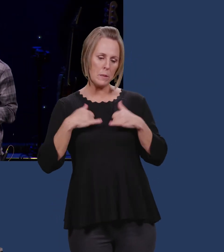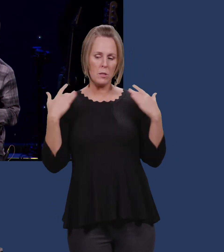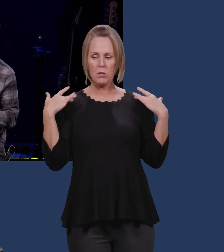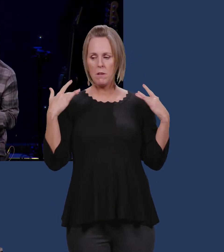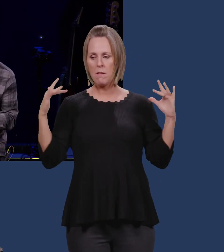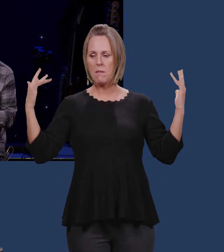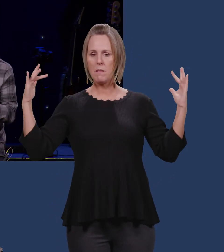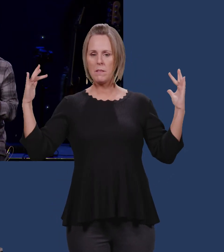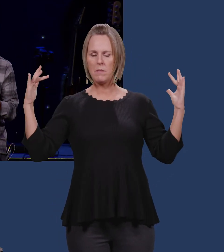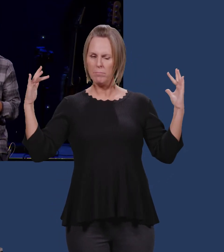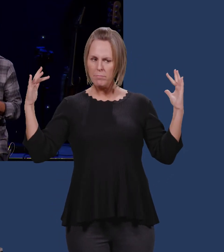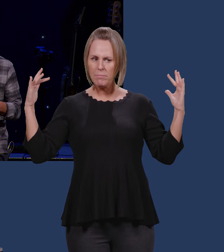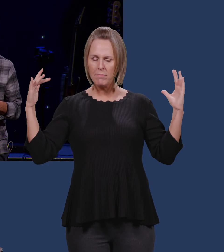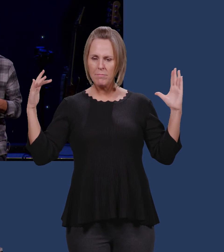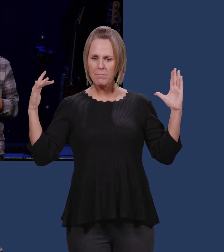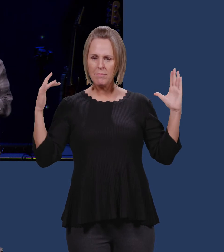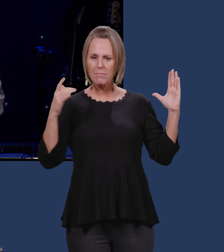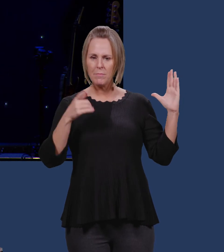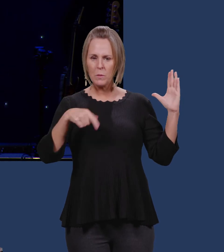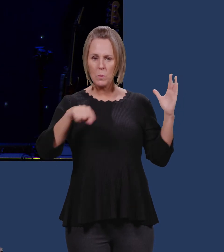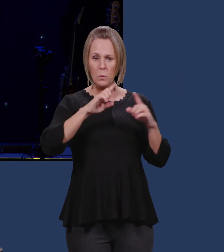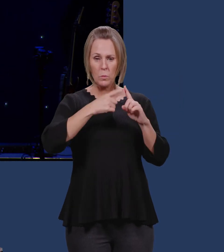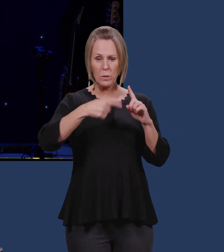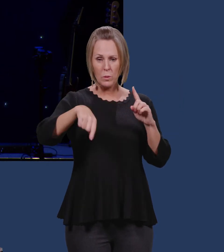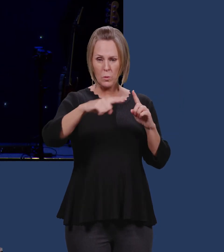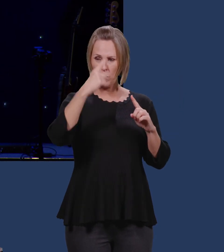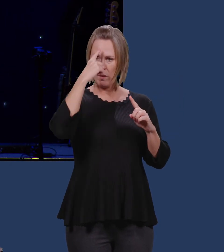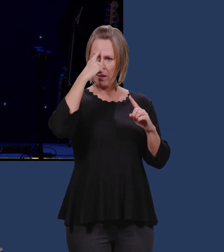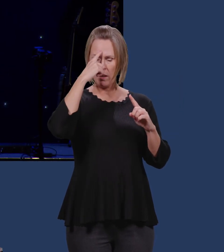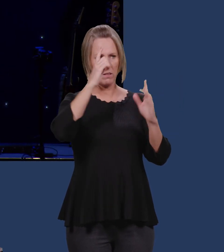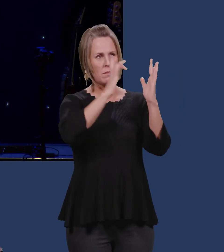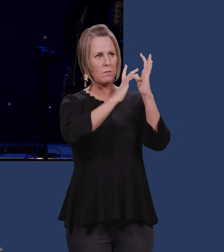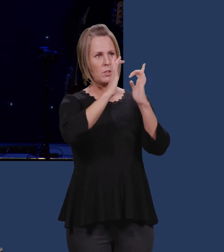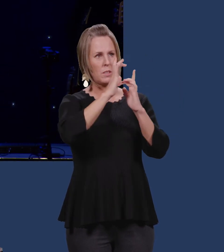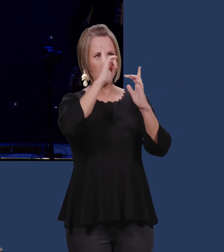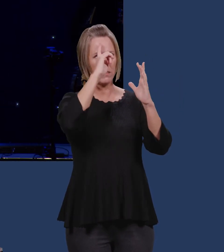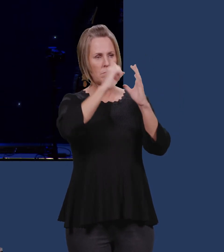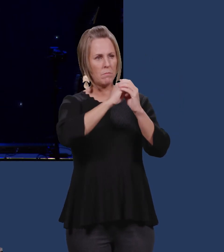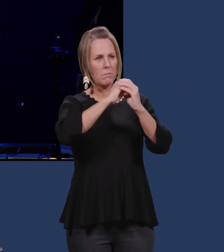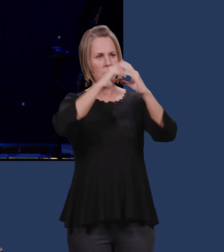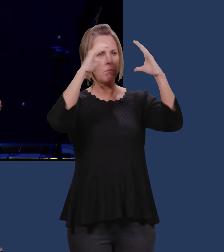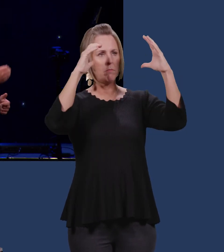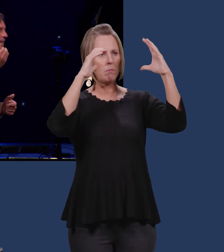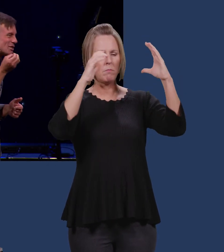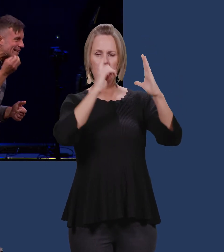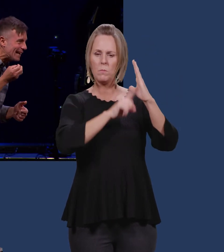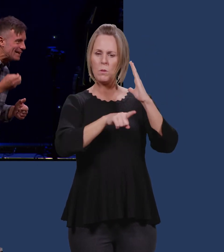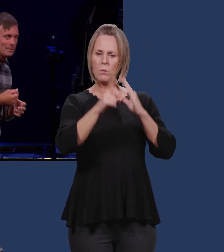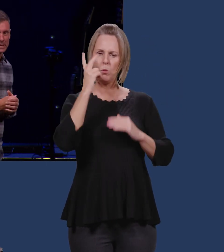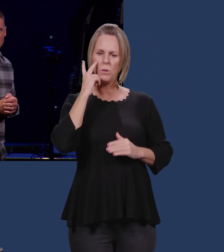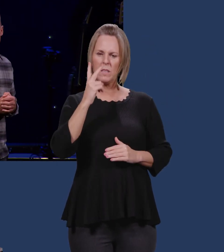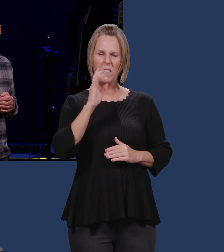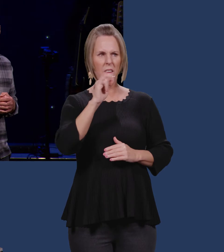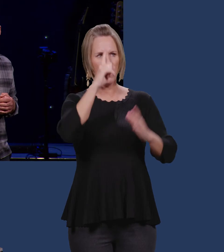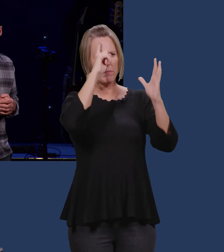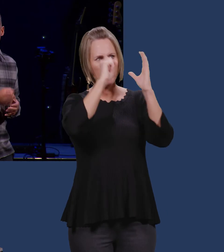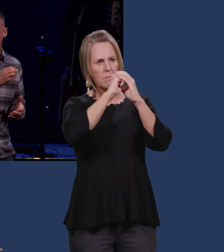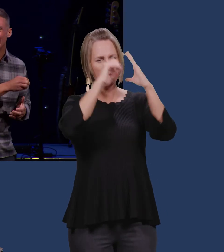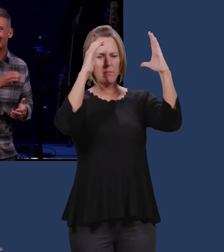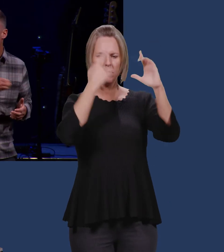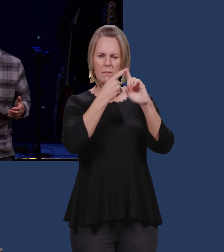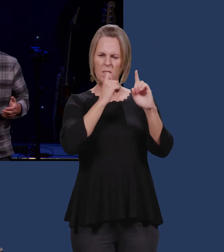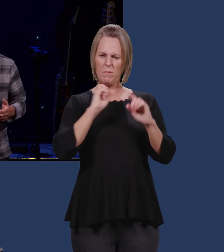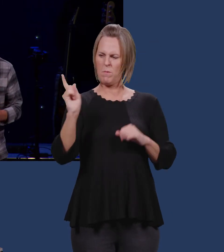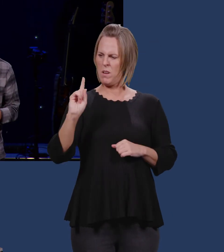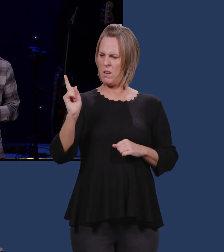When you think of Jesus, when you imagine him in your head, something comes to your mind. Where did you get that image?